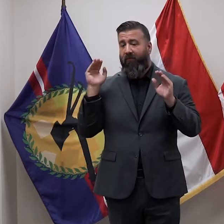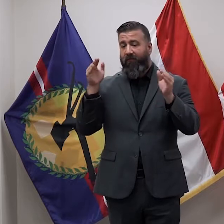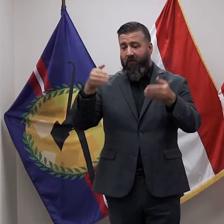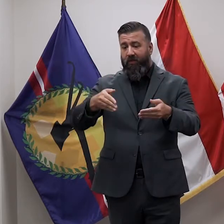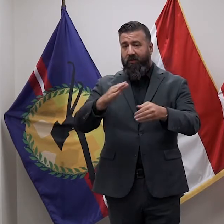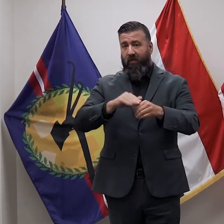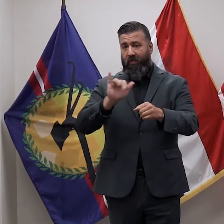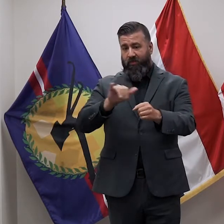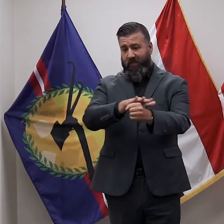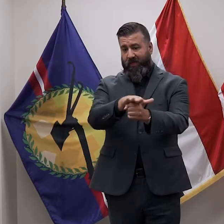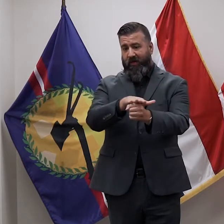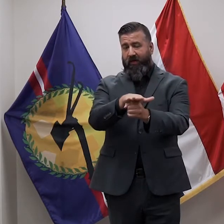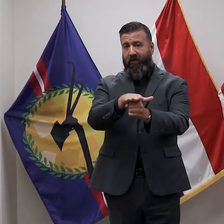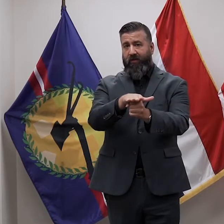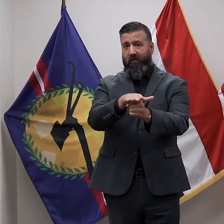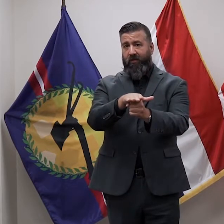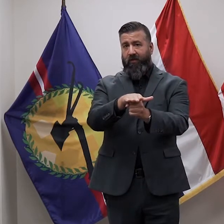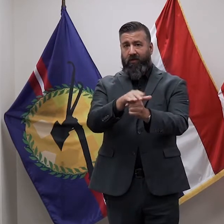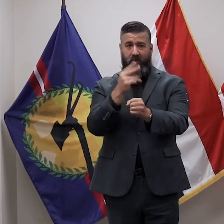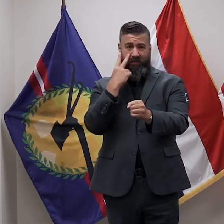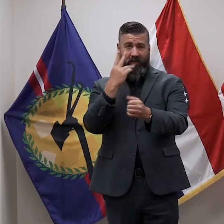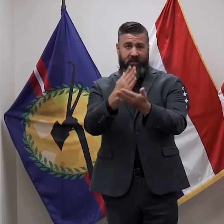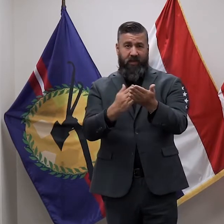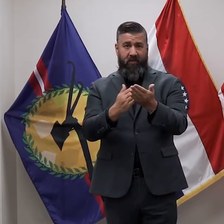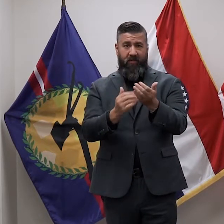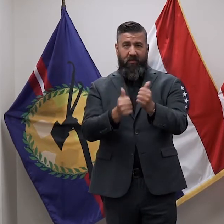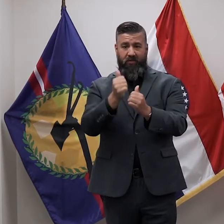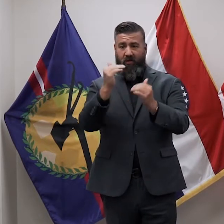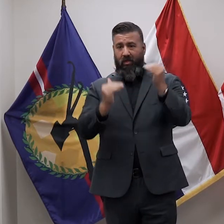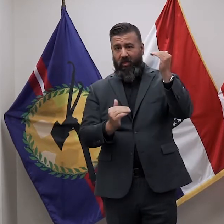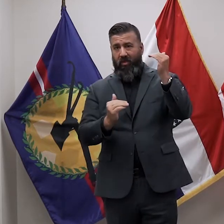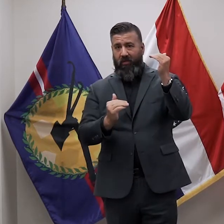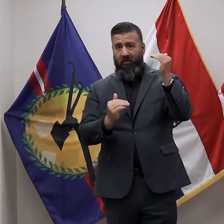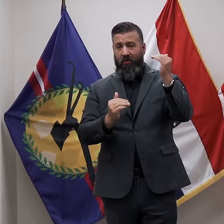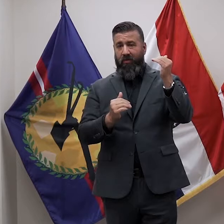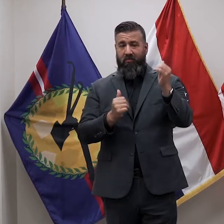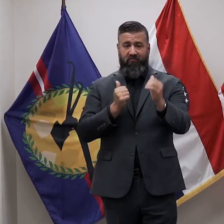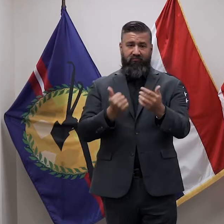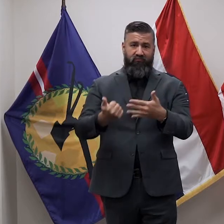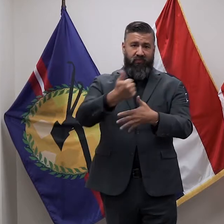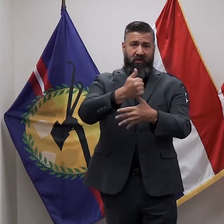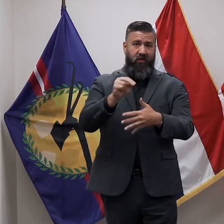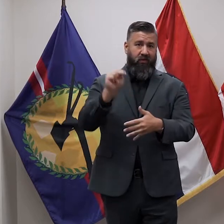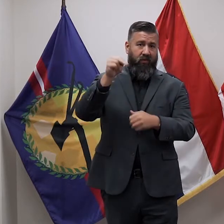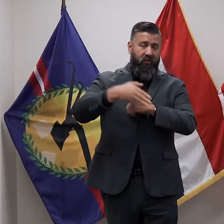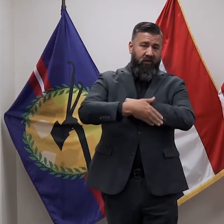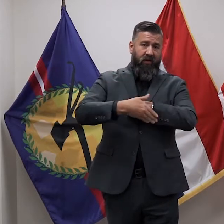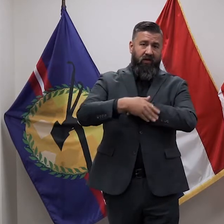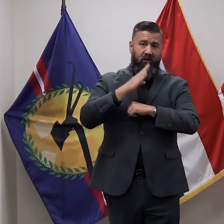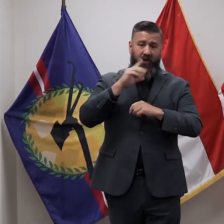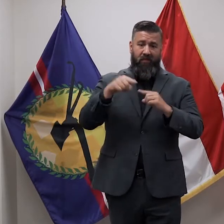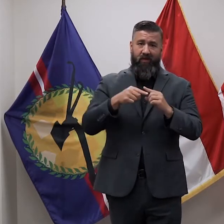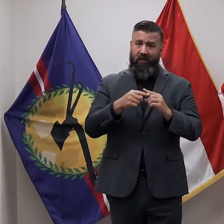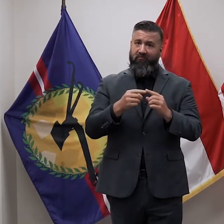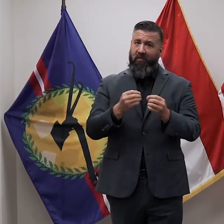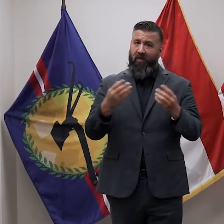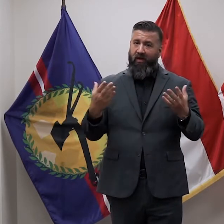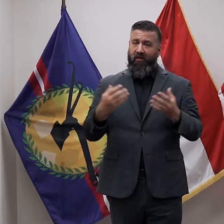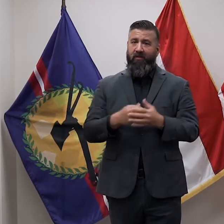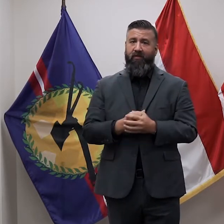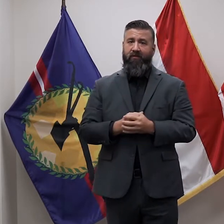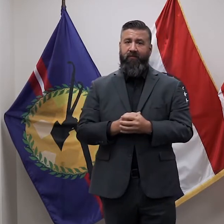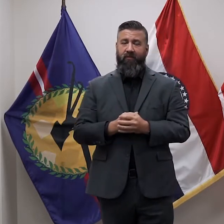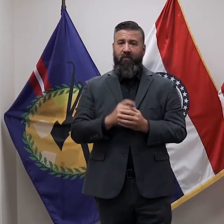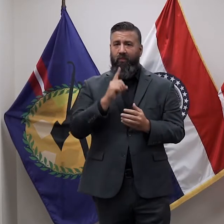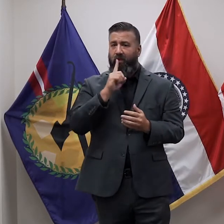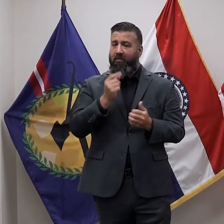on those areas of where we see some of the most disadvantages, we've been prioritizing North County. We've been talking about that pretty significantly. We've